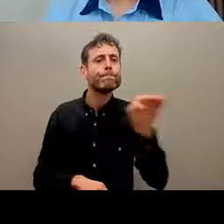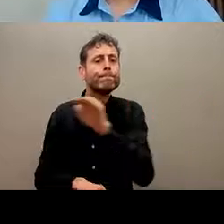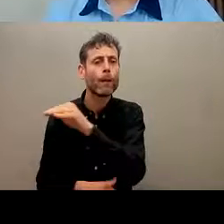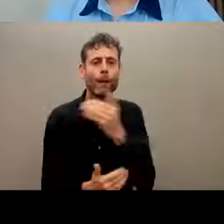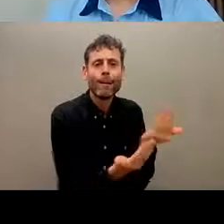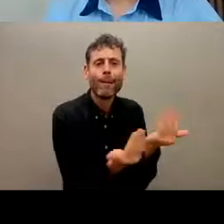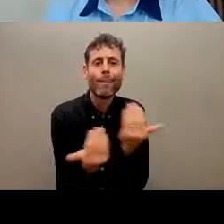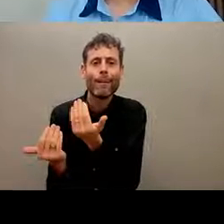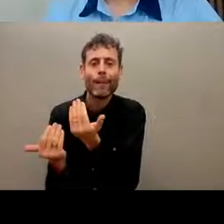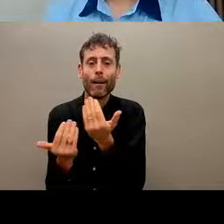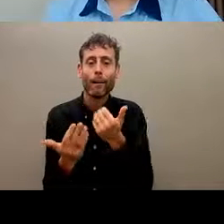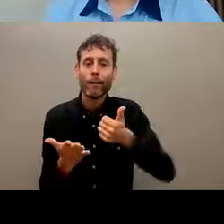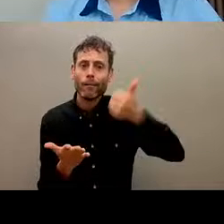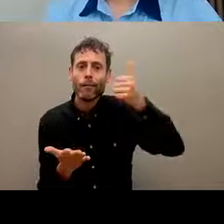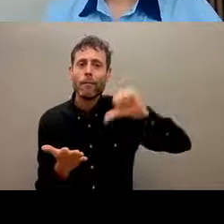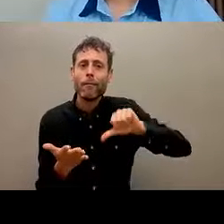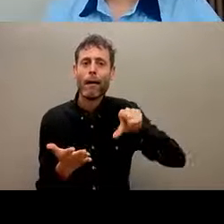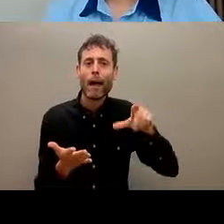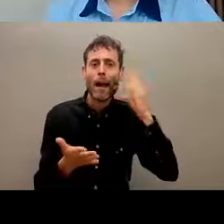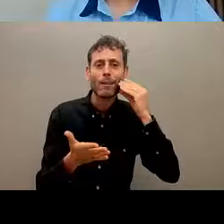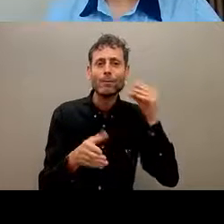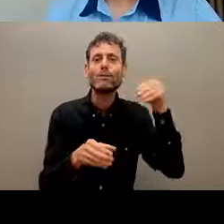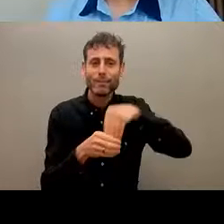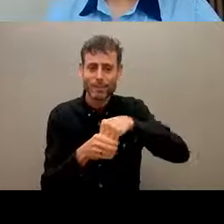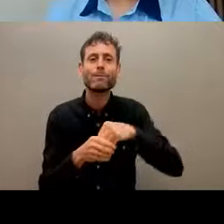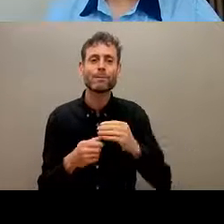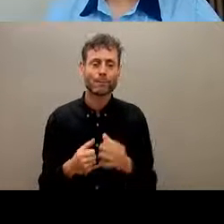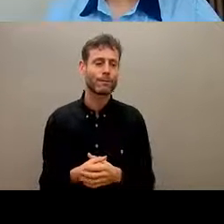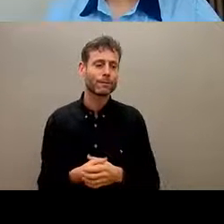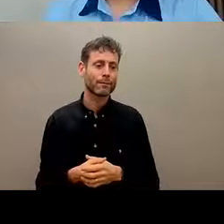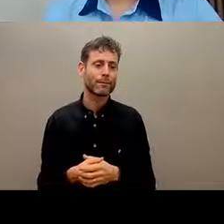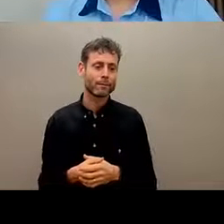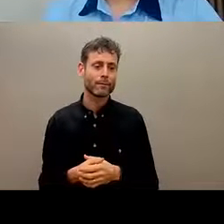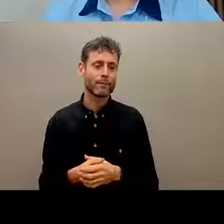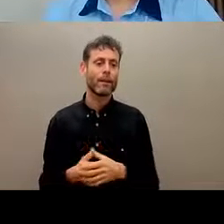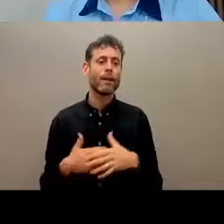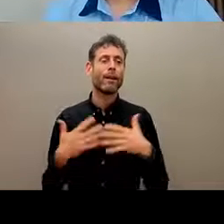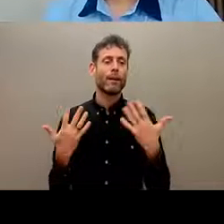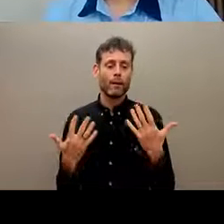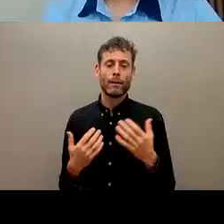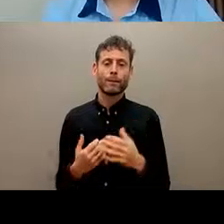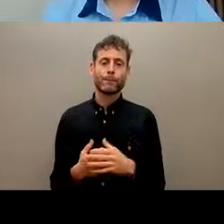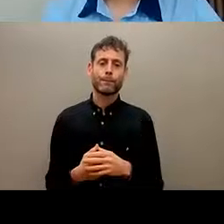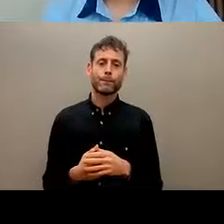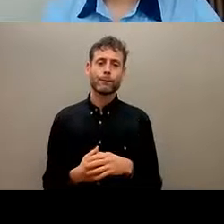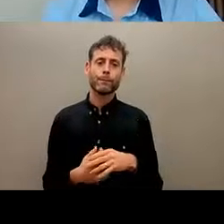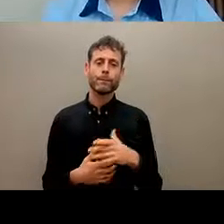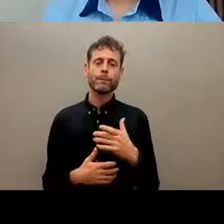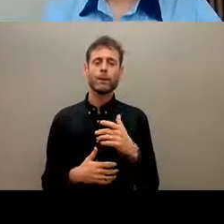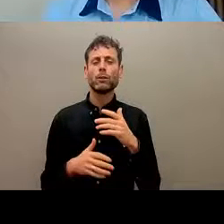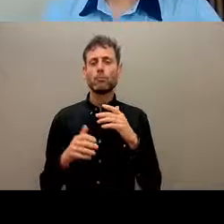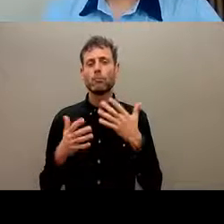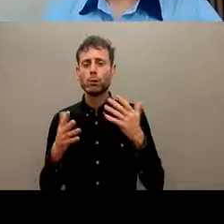There are lots of challenges in the program. The main things are volunteers, like both quality